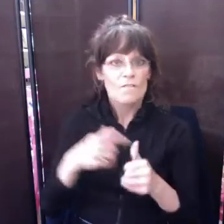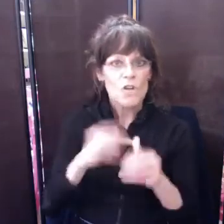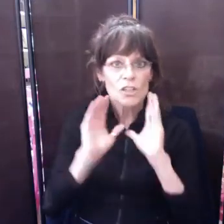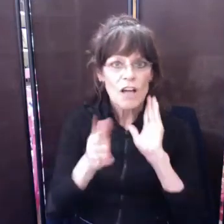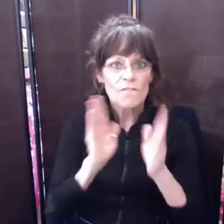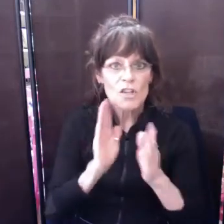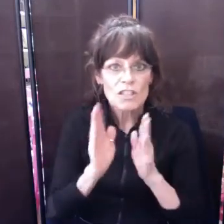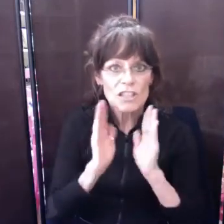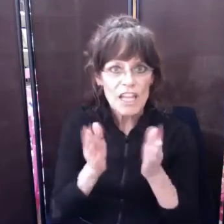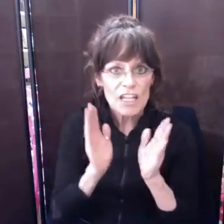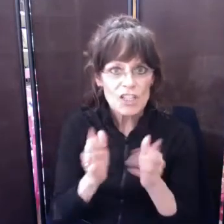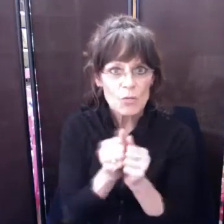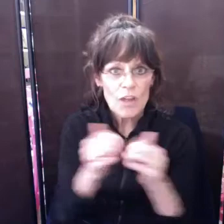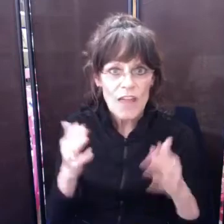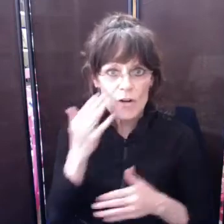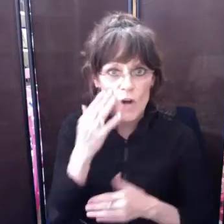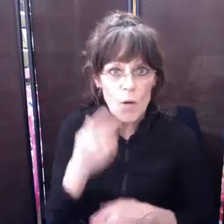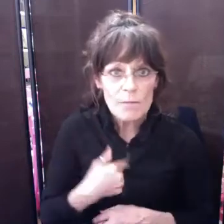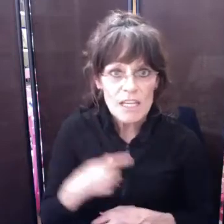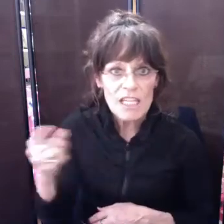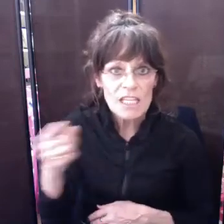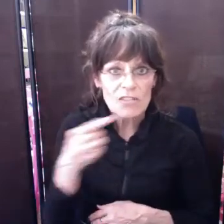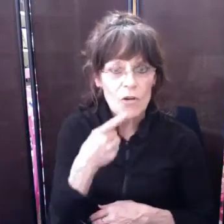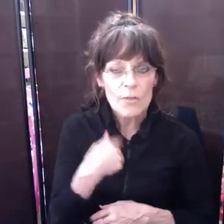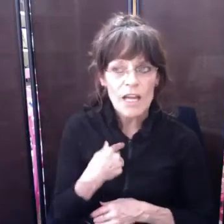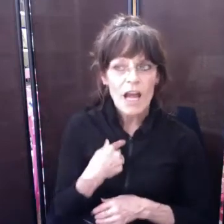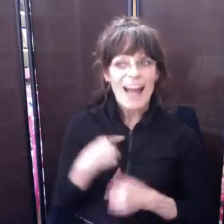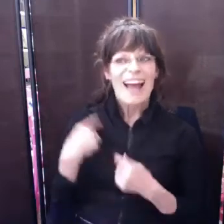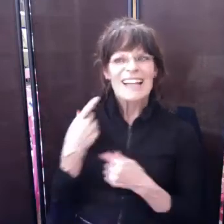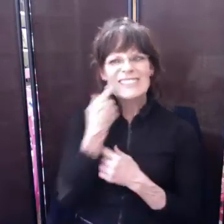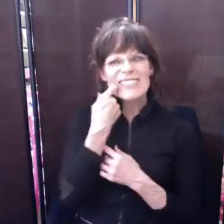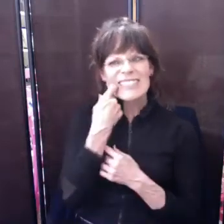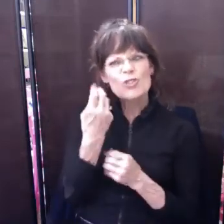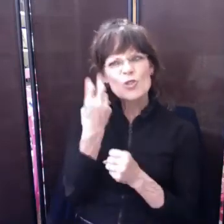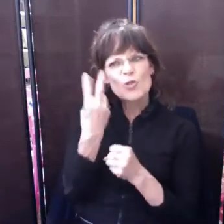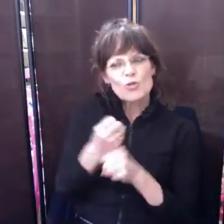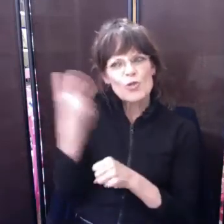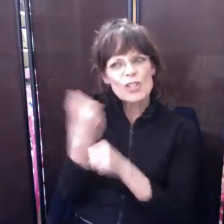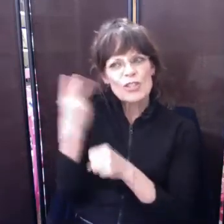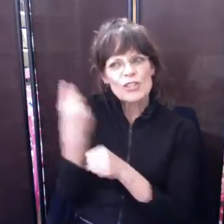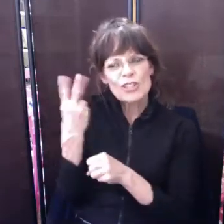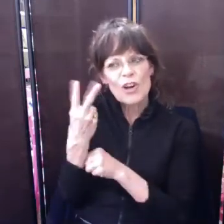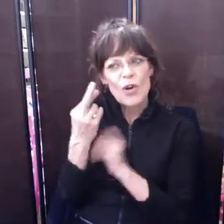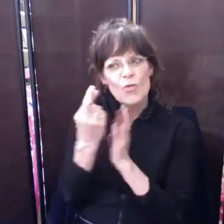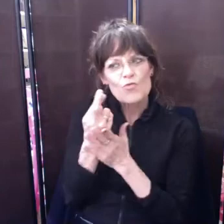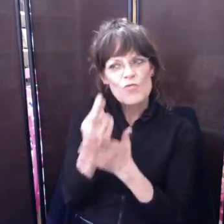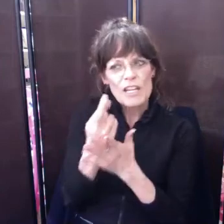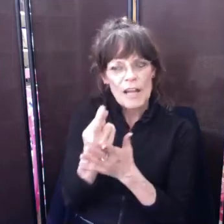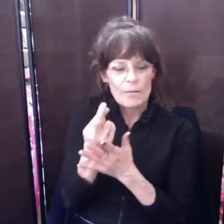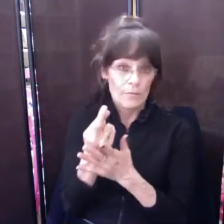knowing anything about me, he told me he had been in a rehab 2 years earlier. Now, considering the details of his conception, I